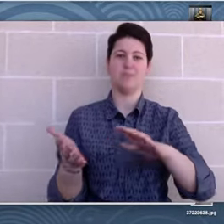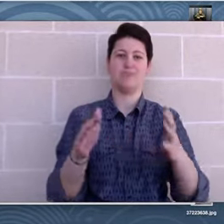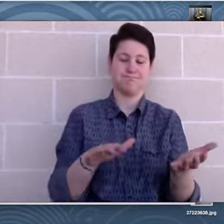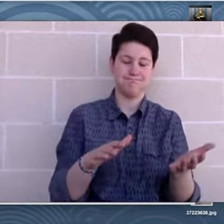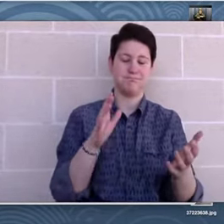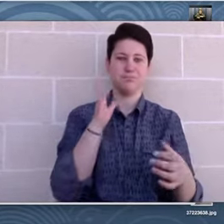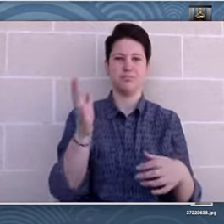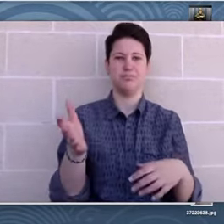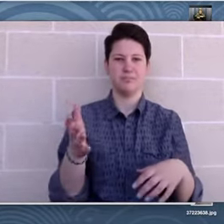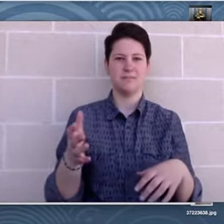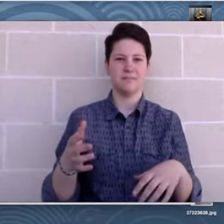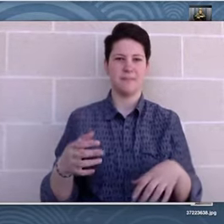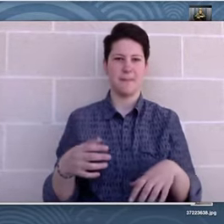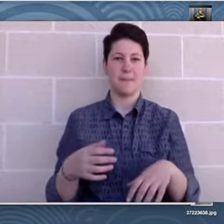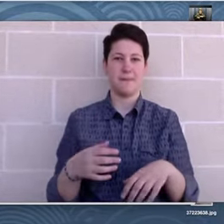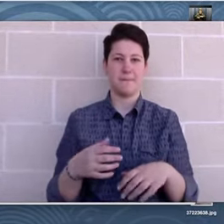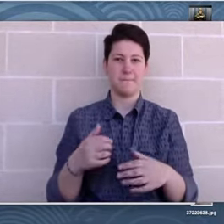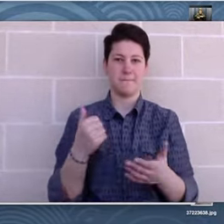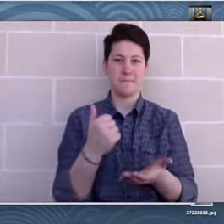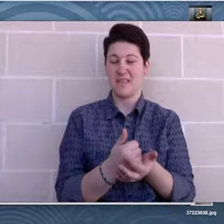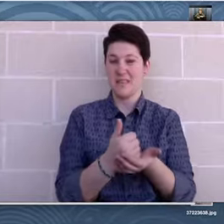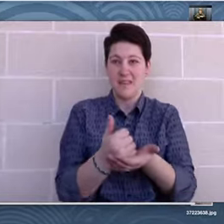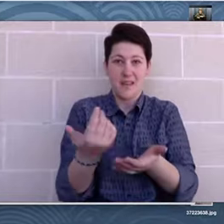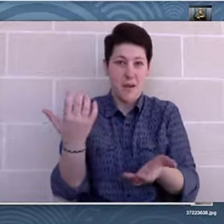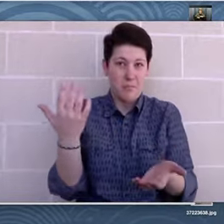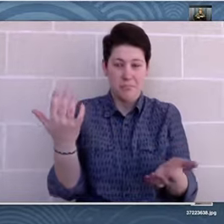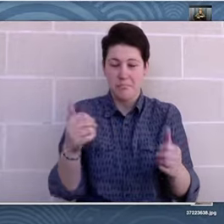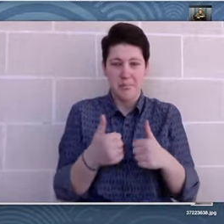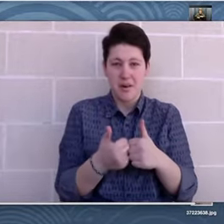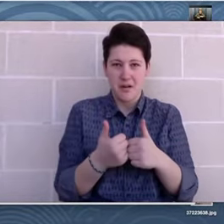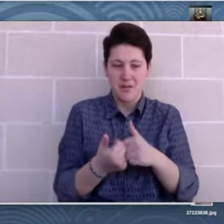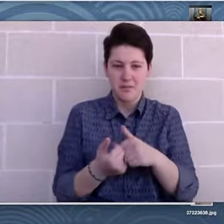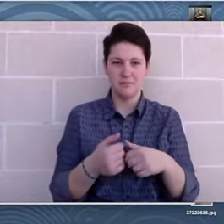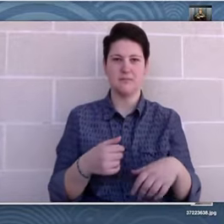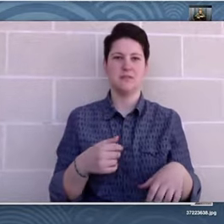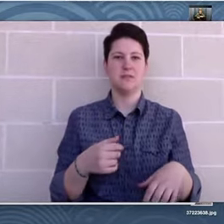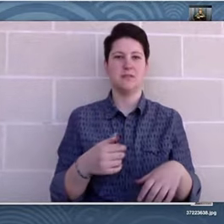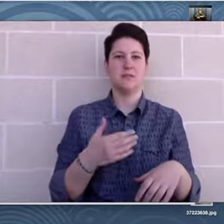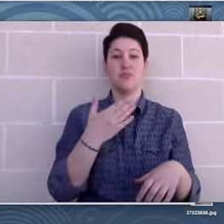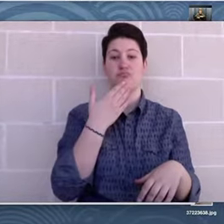Diet control, moderate exercise, and avoiding stress, smoking, and